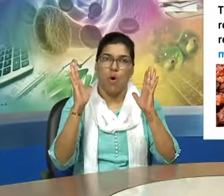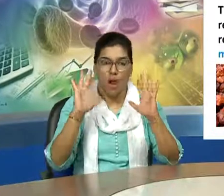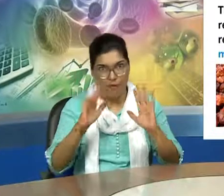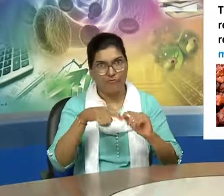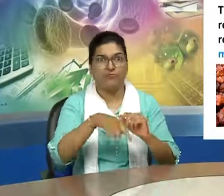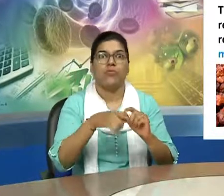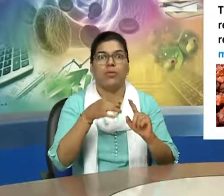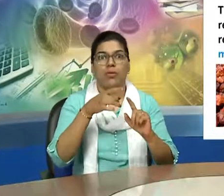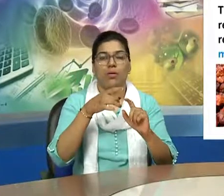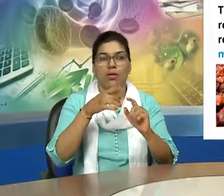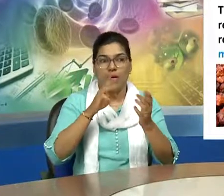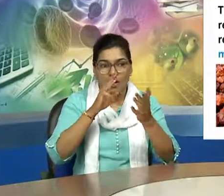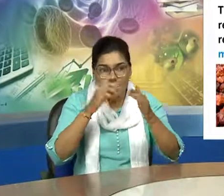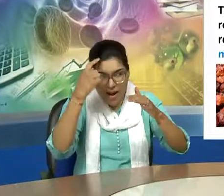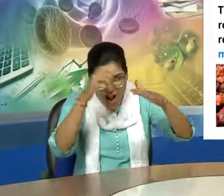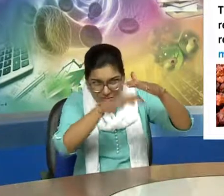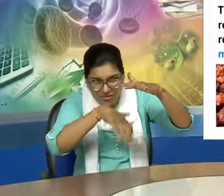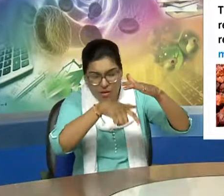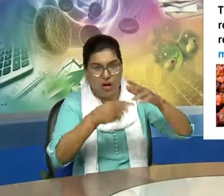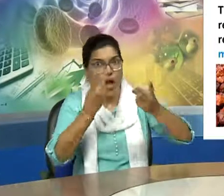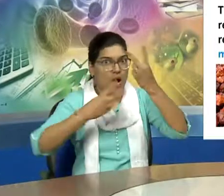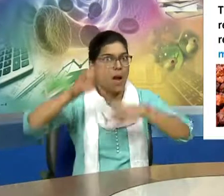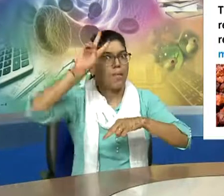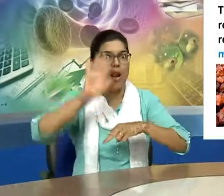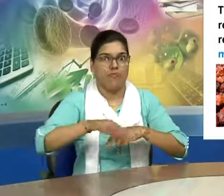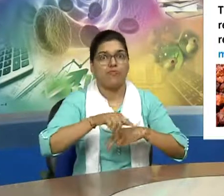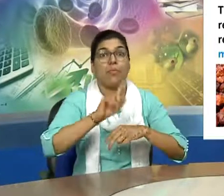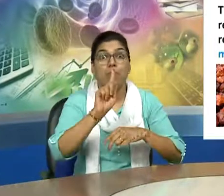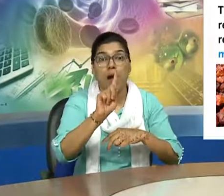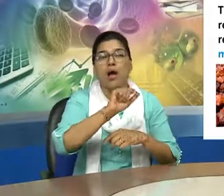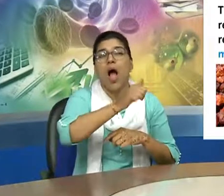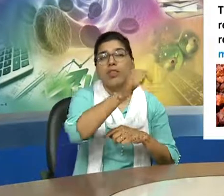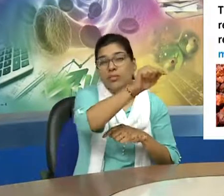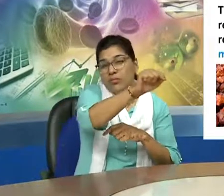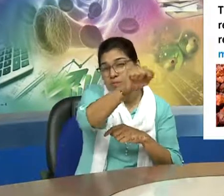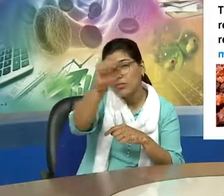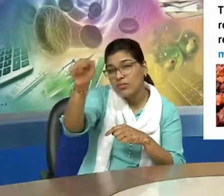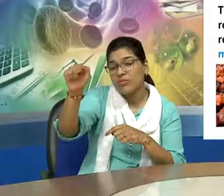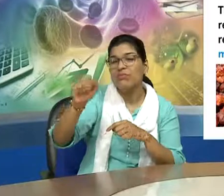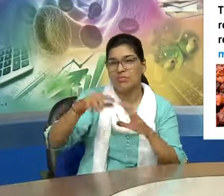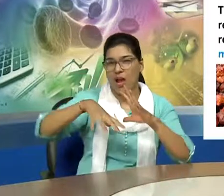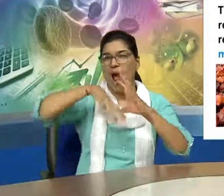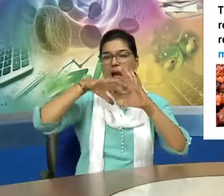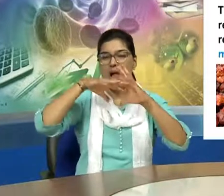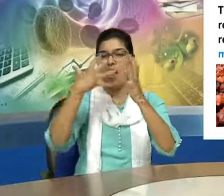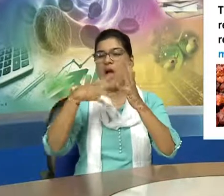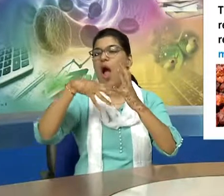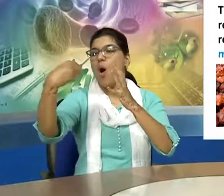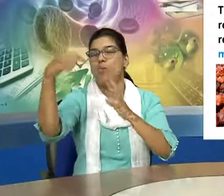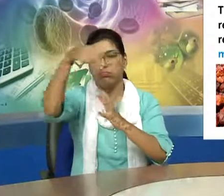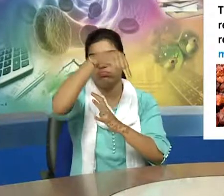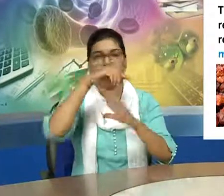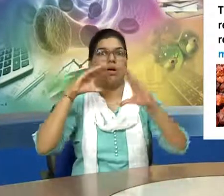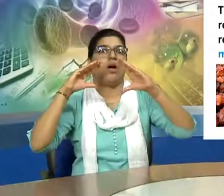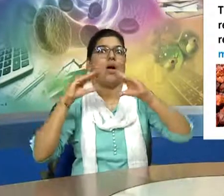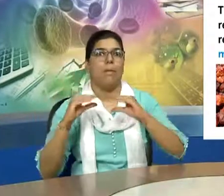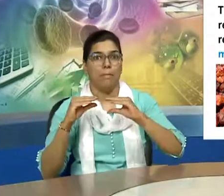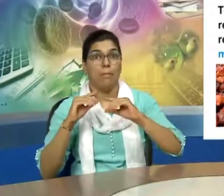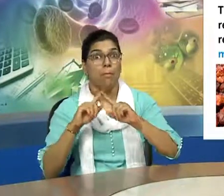So we can say that our earth has metals and mineral resources in good